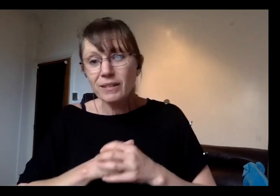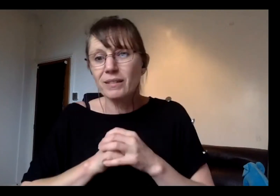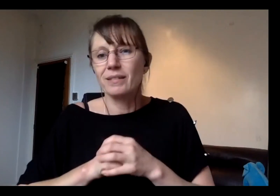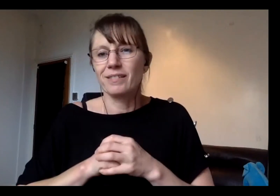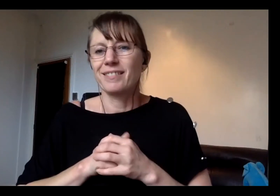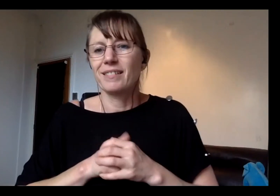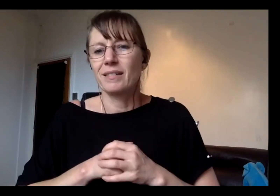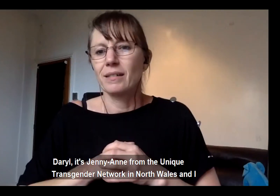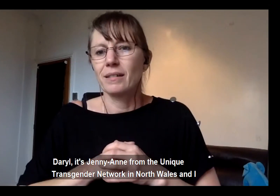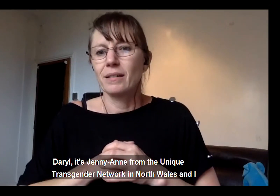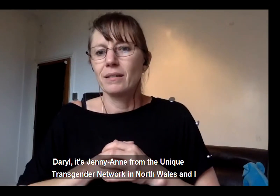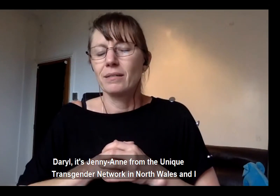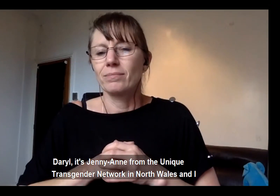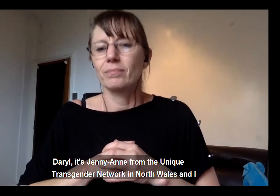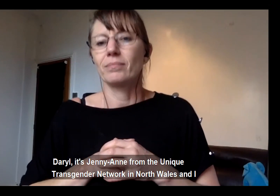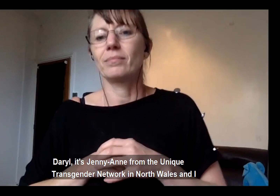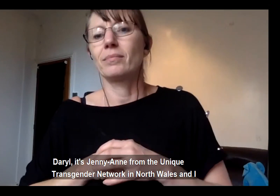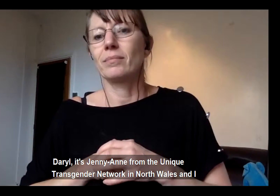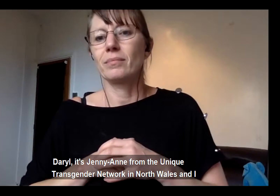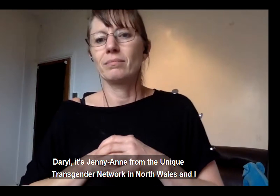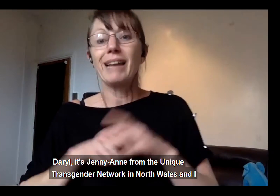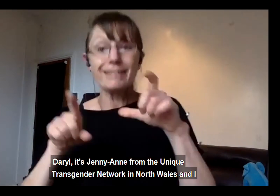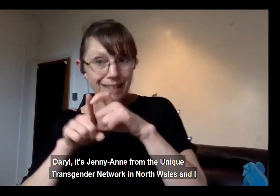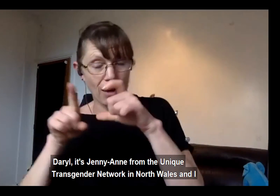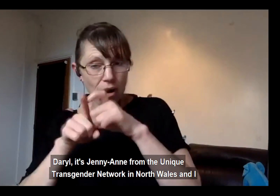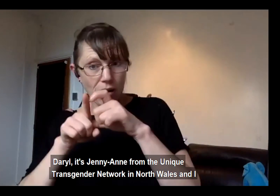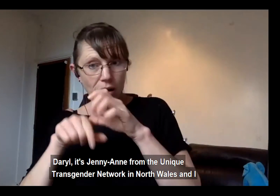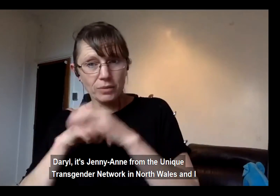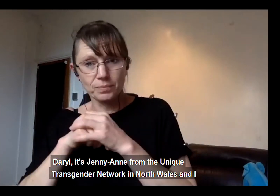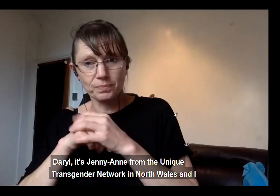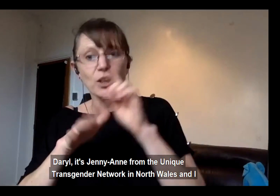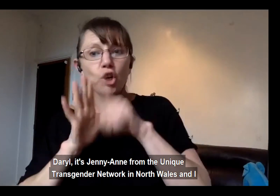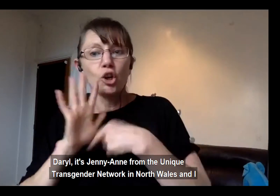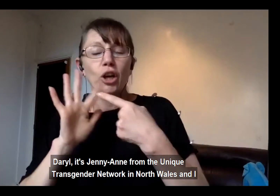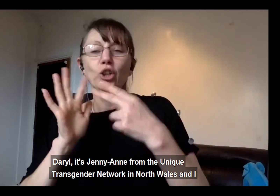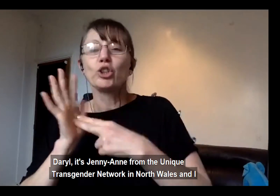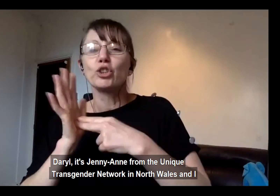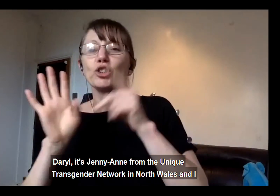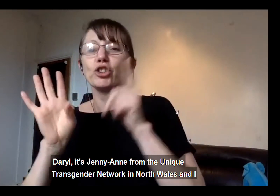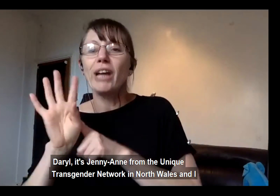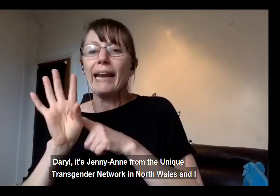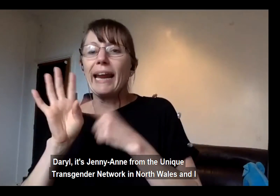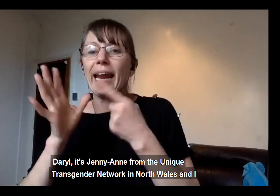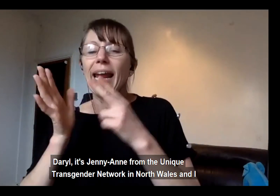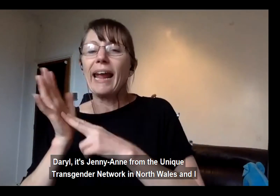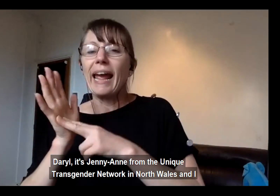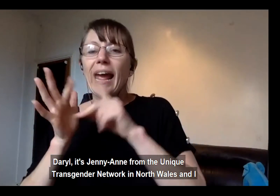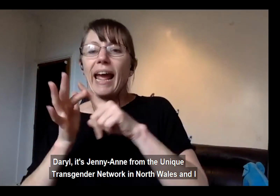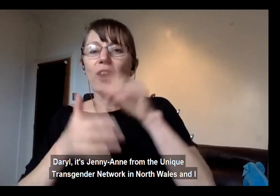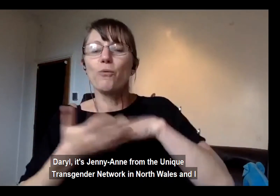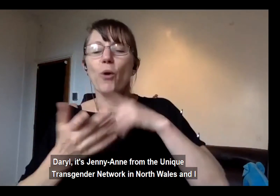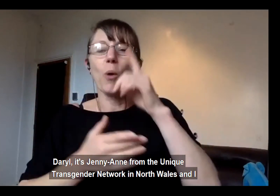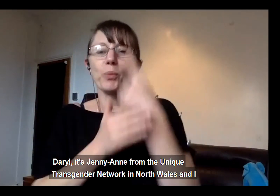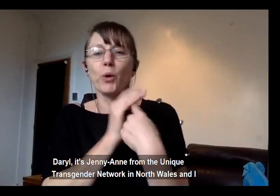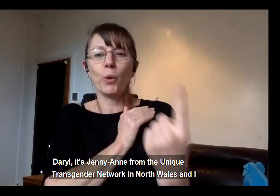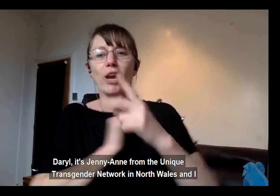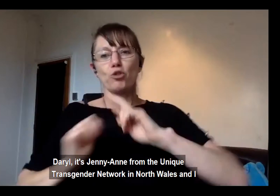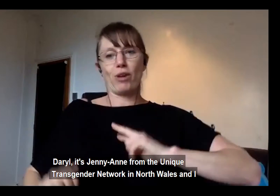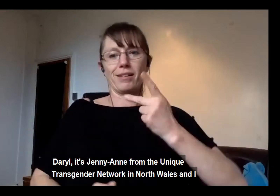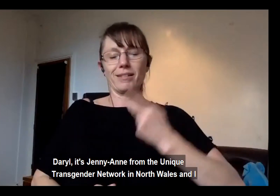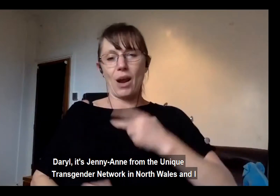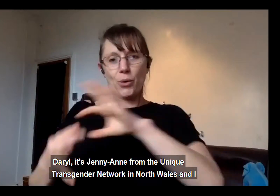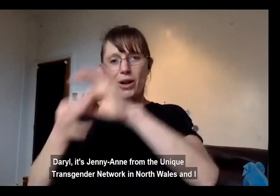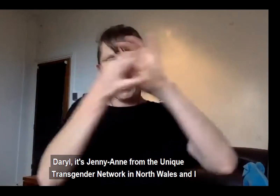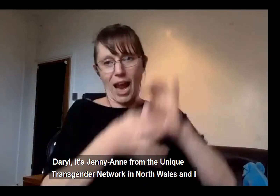course. Yeah, Daryl, it's Jenny Ann from the Unique Transgender Network in